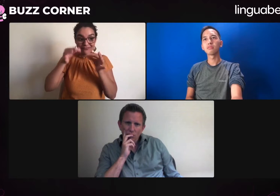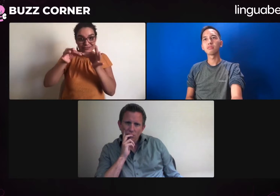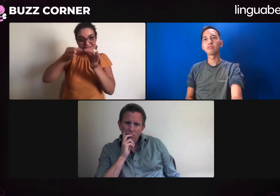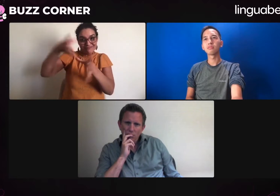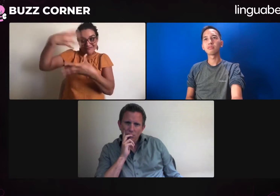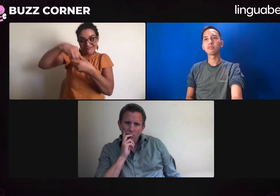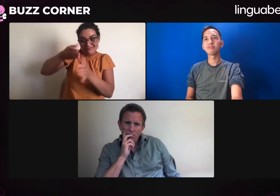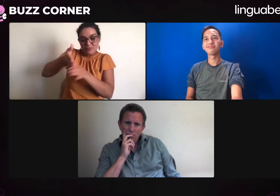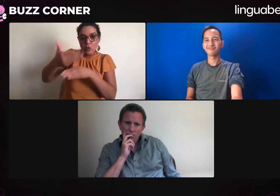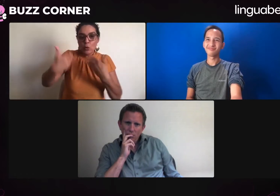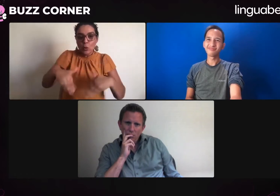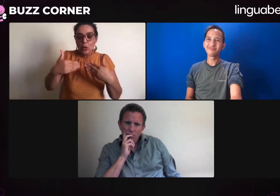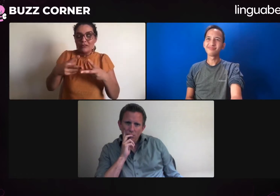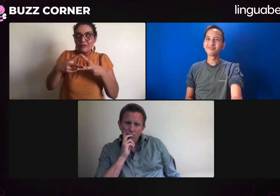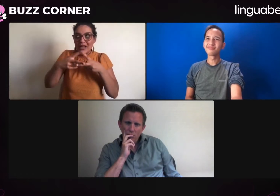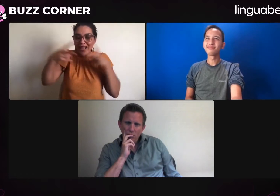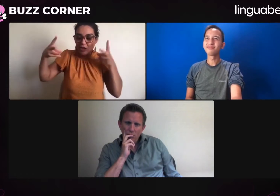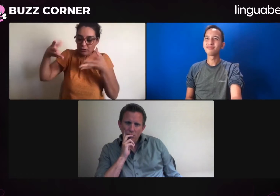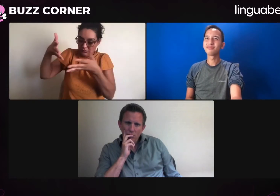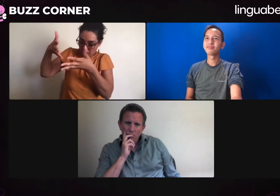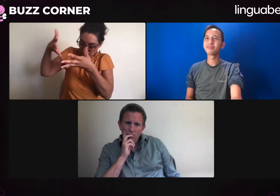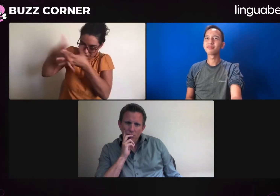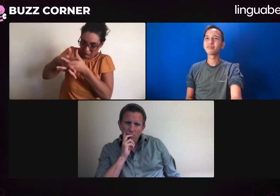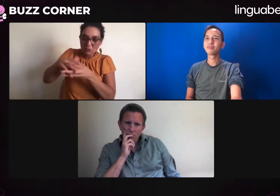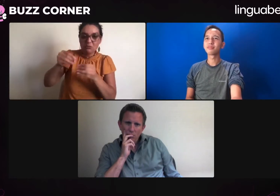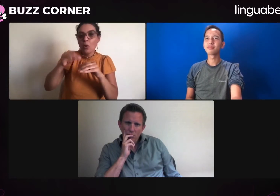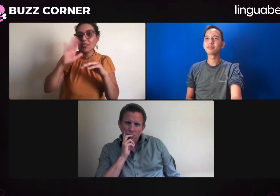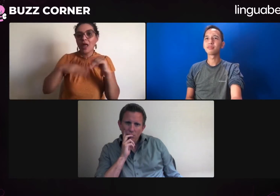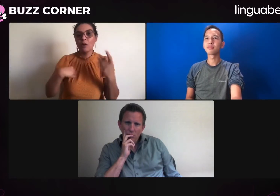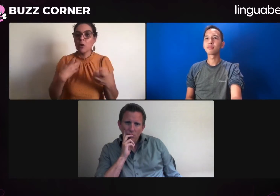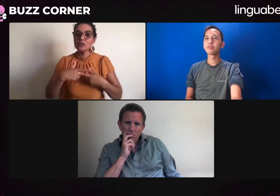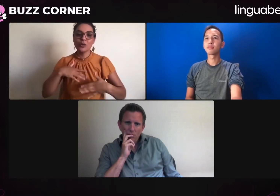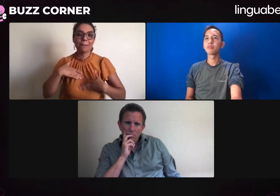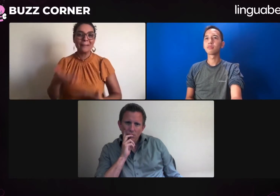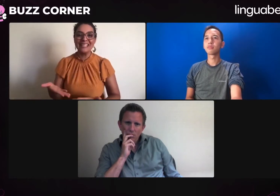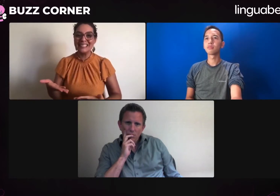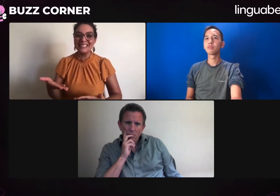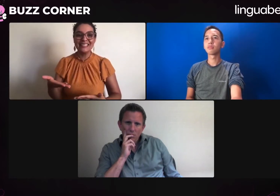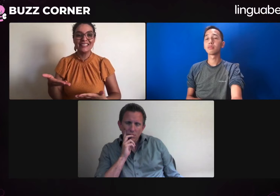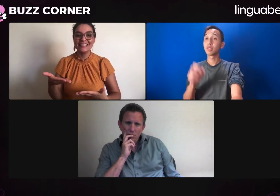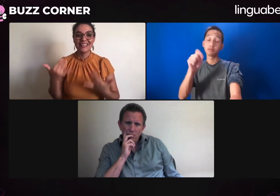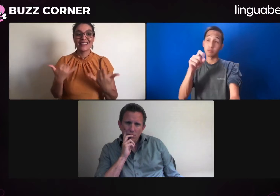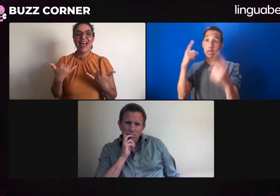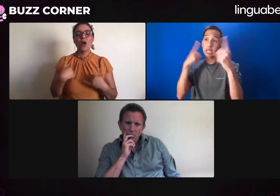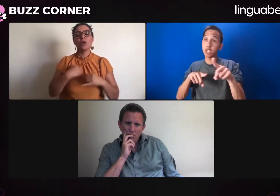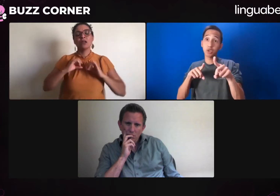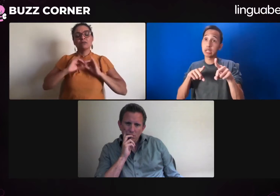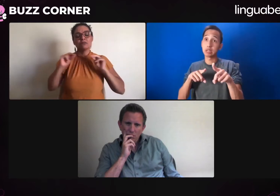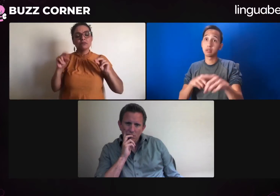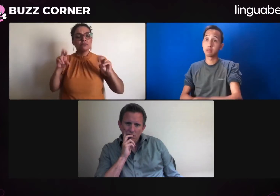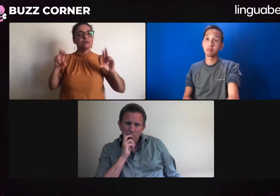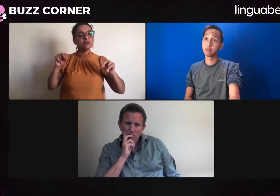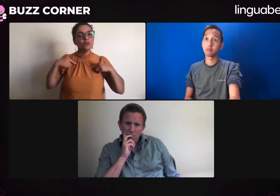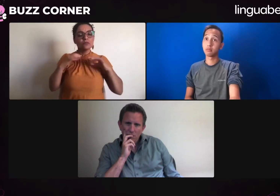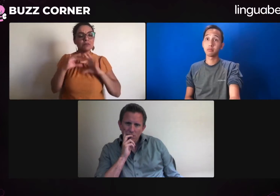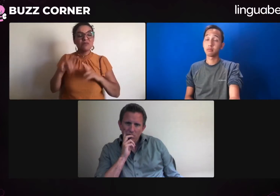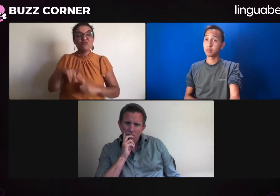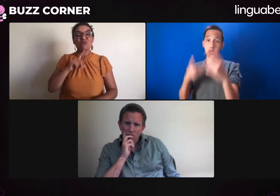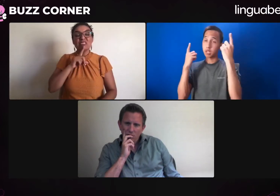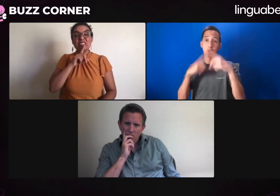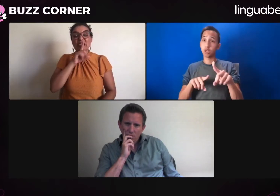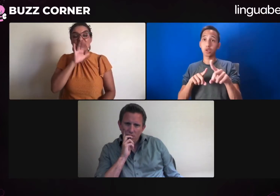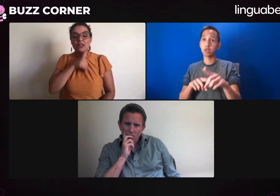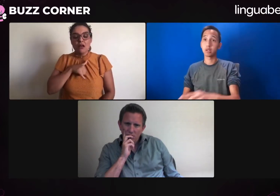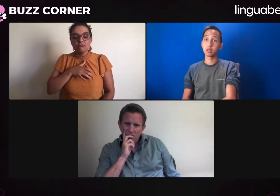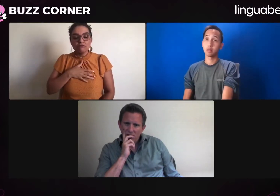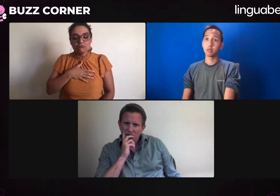that is an Audist mentality that's part of the interpreting field right now. And it's engrossed in the field more than I would like to admit.